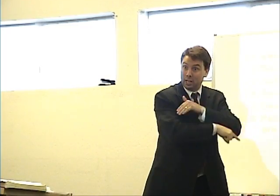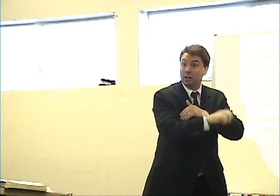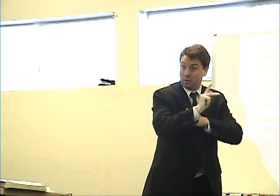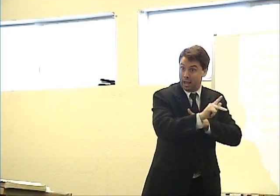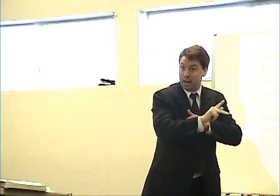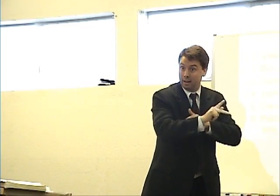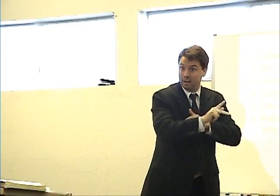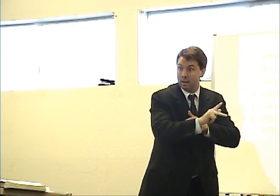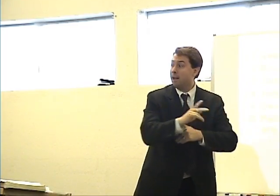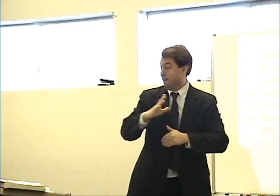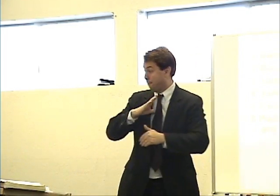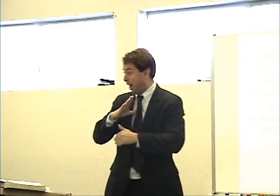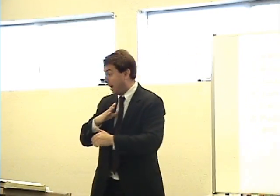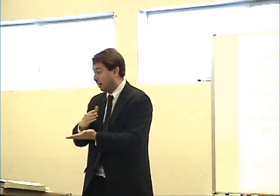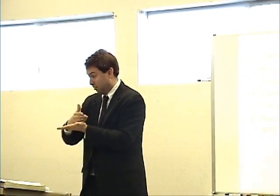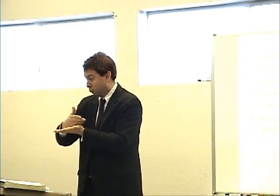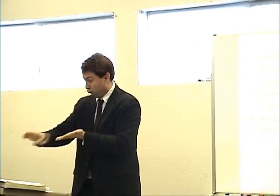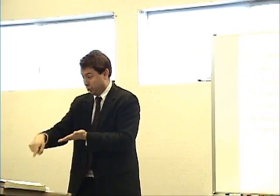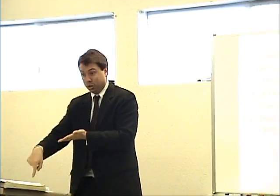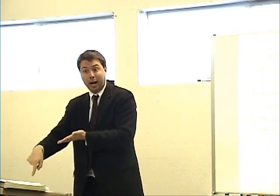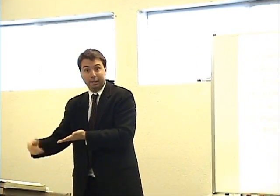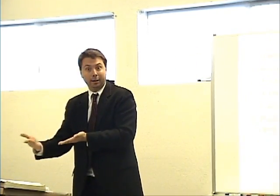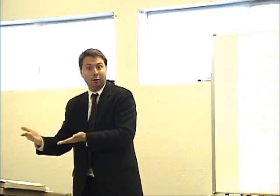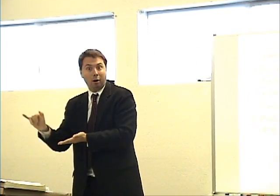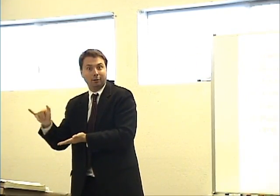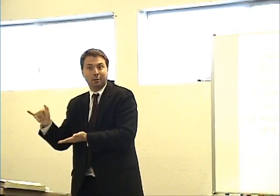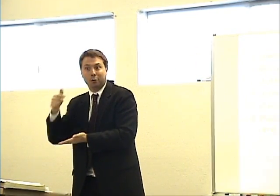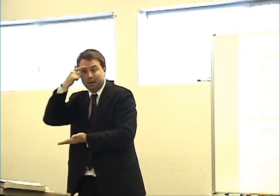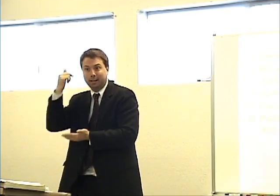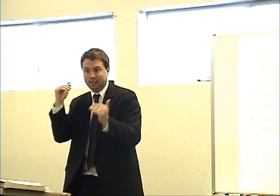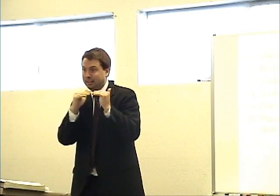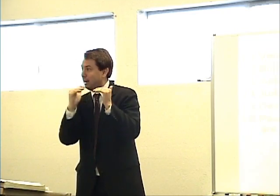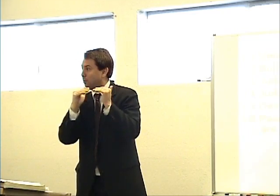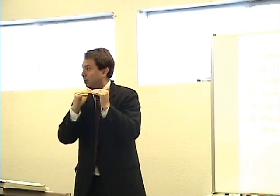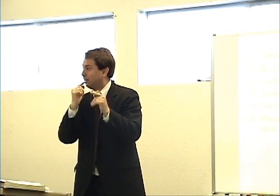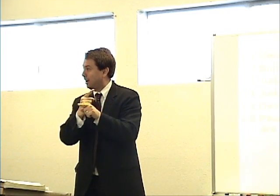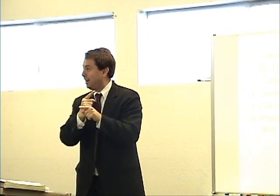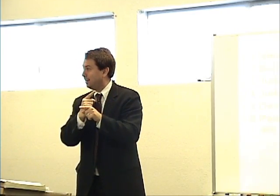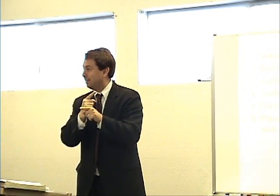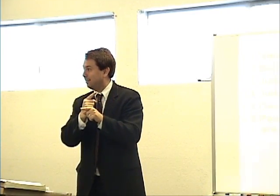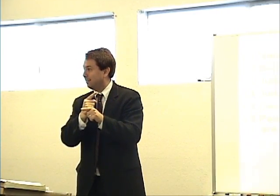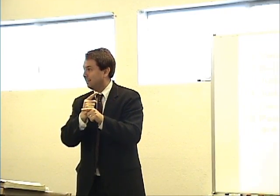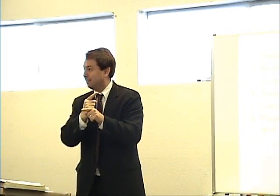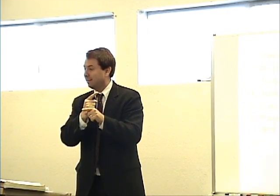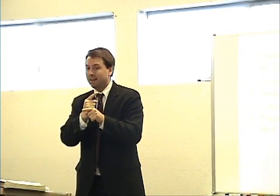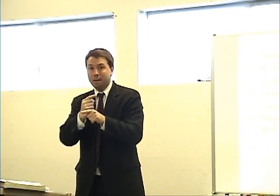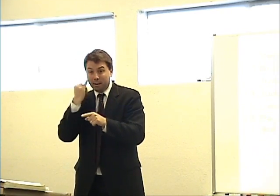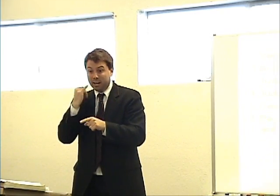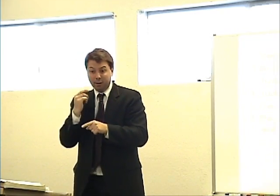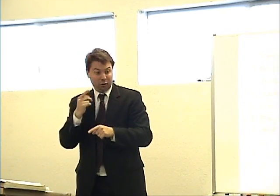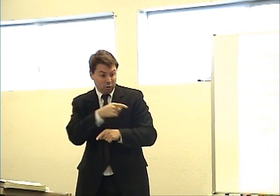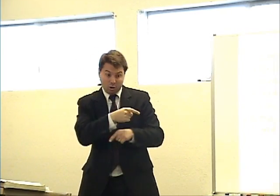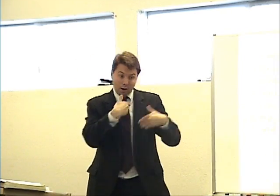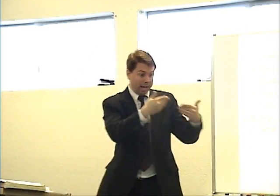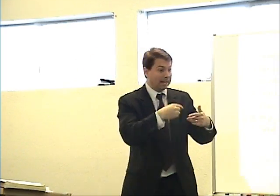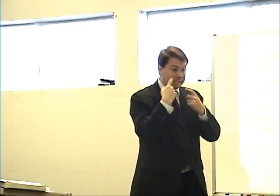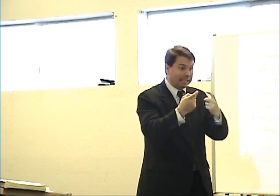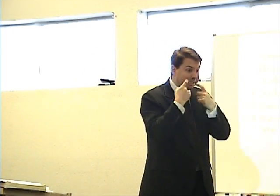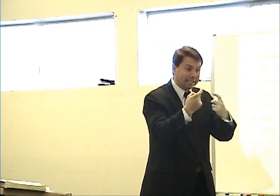cheating, okay? Fine. Reject it here also because it's equal, right? But if you go ahead and